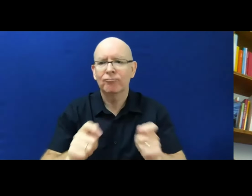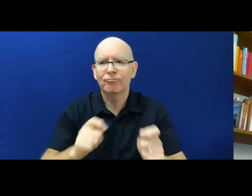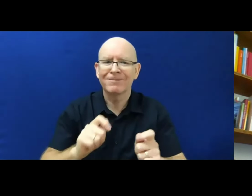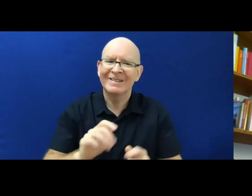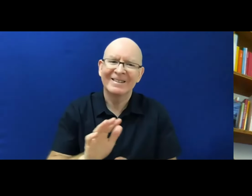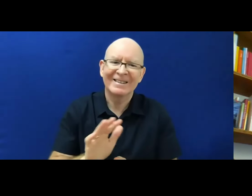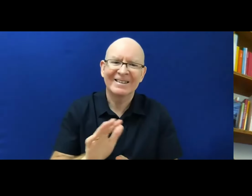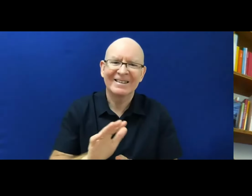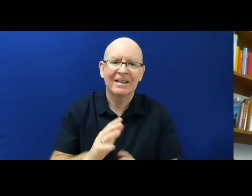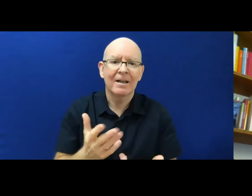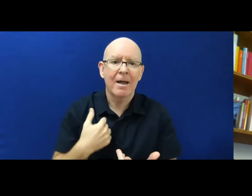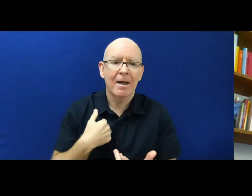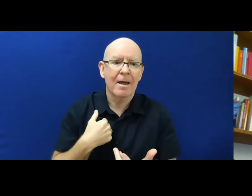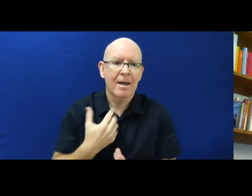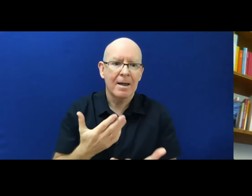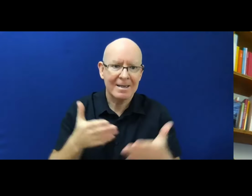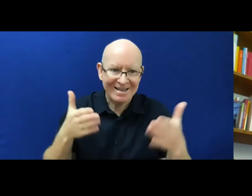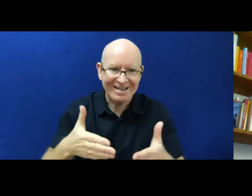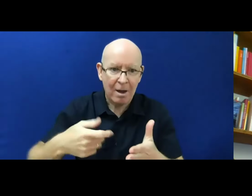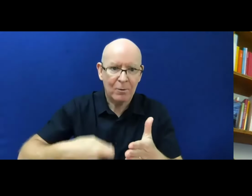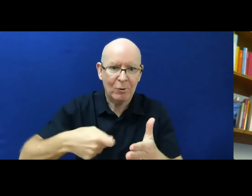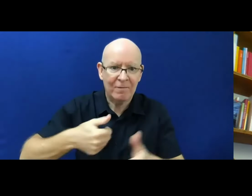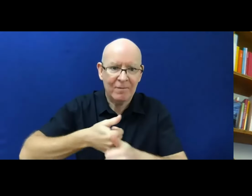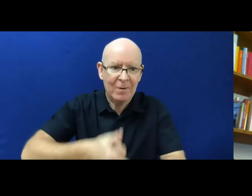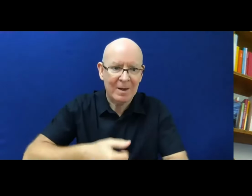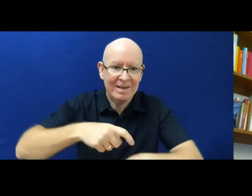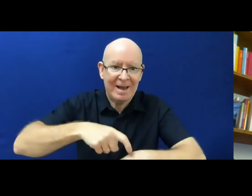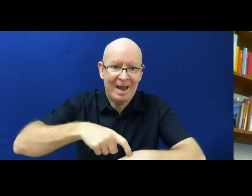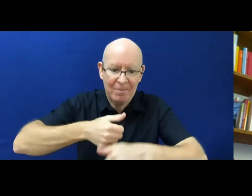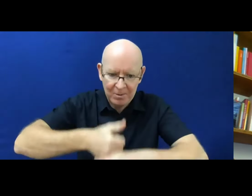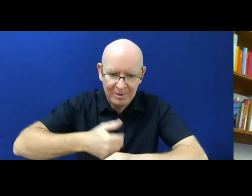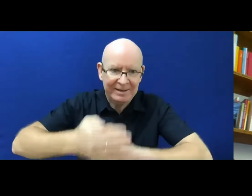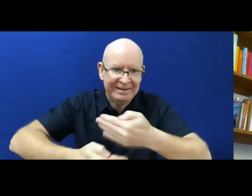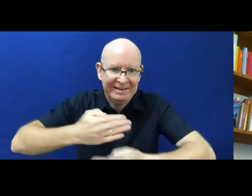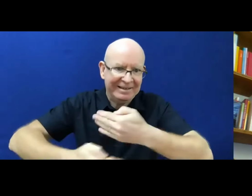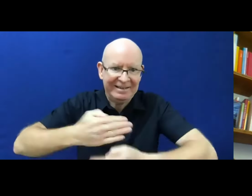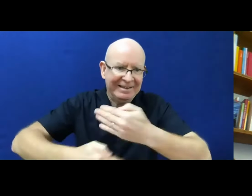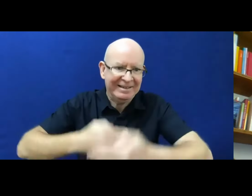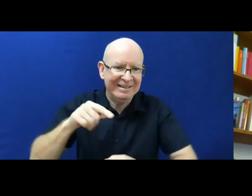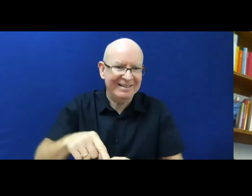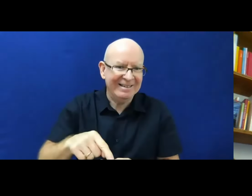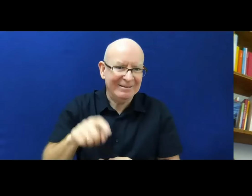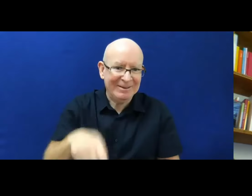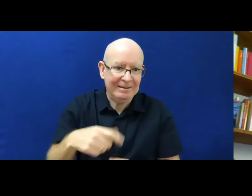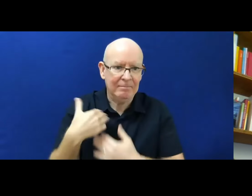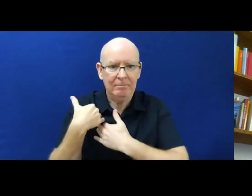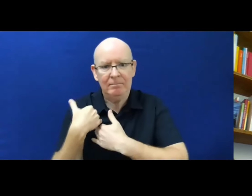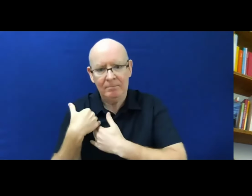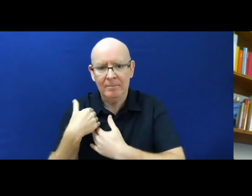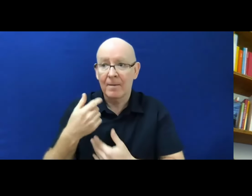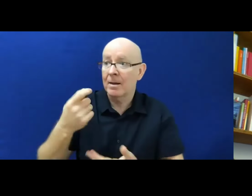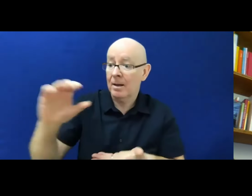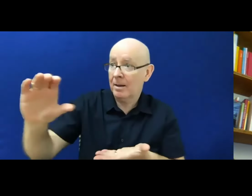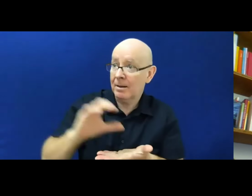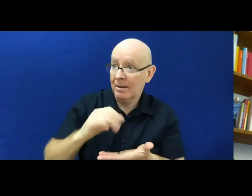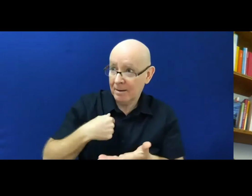a plan we have submitted earlier, a proposal, and politicians do not fit